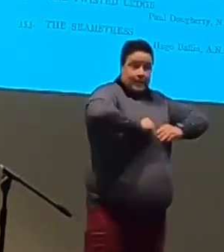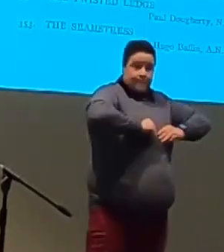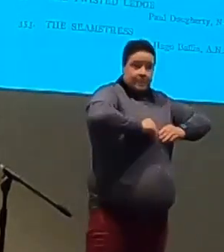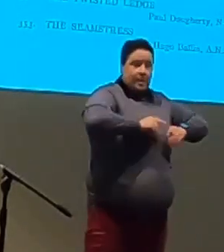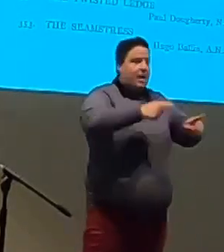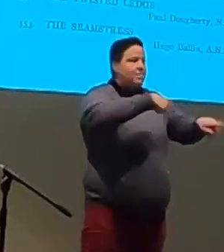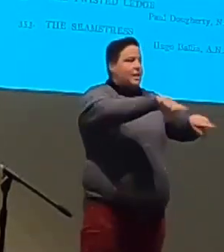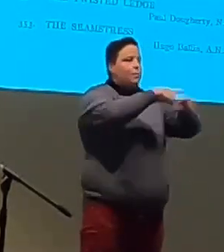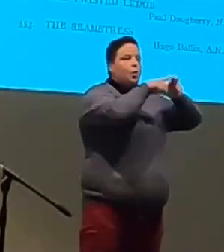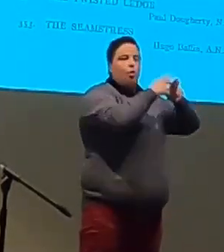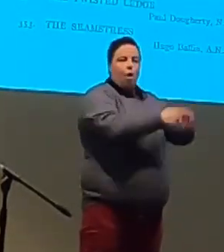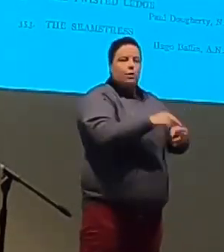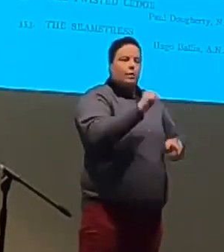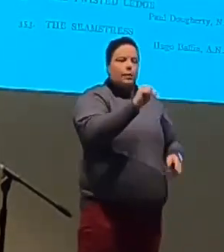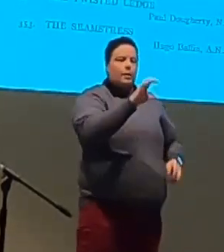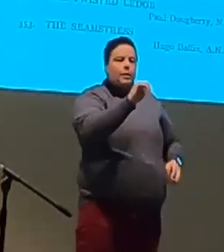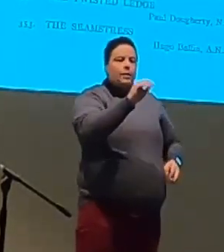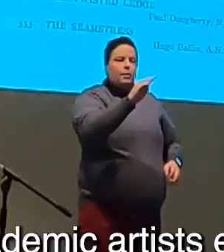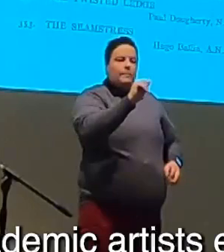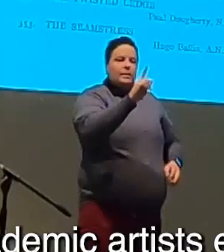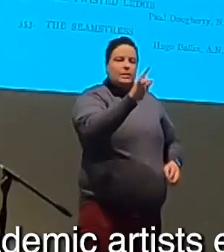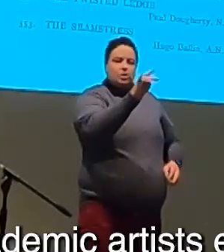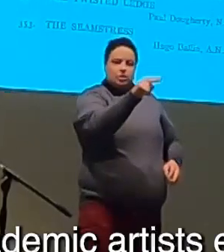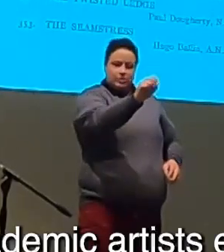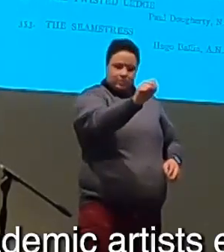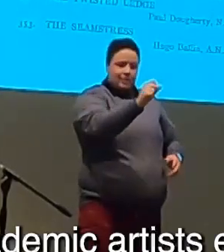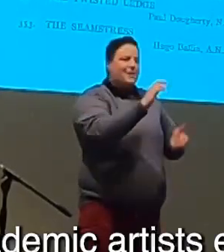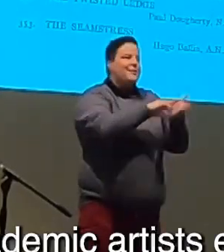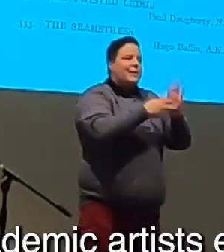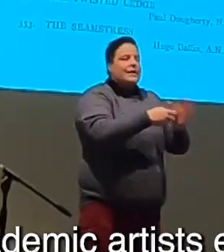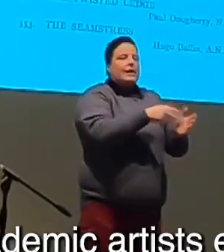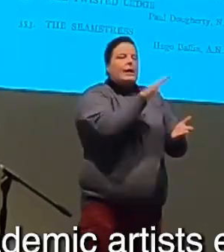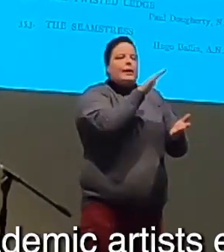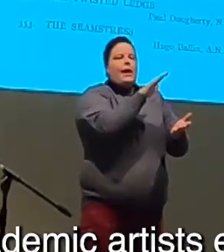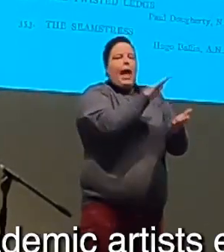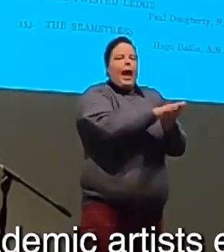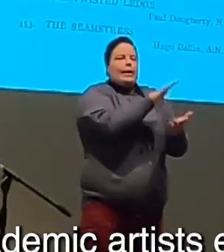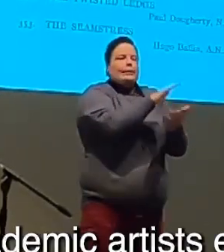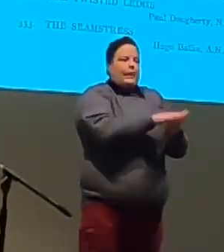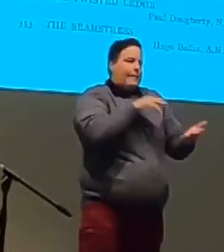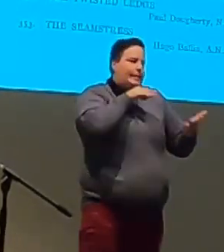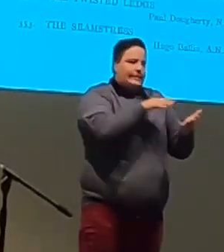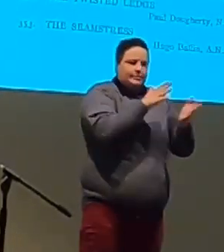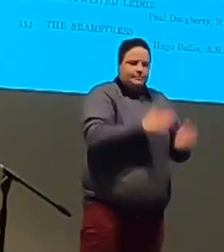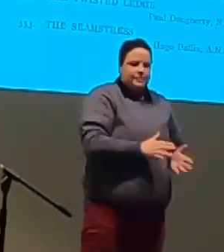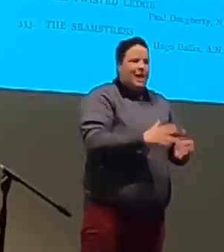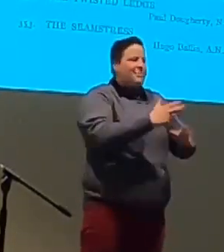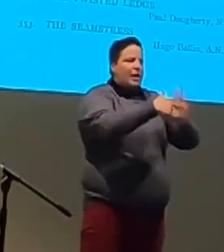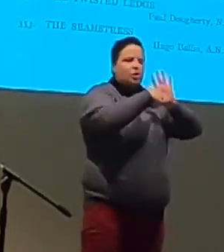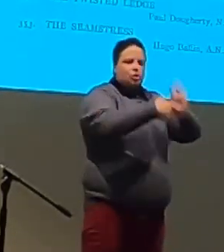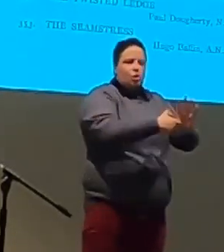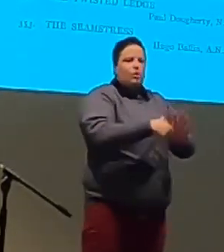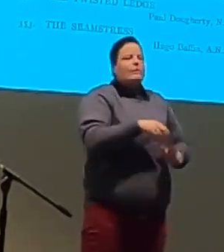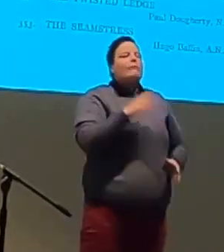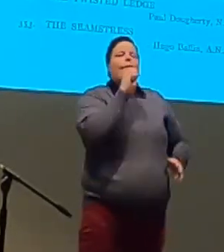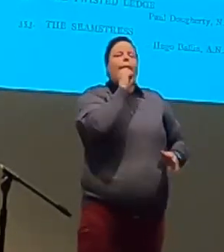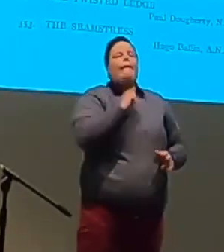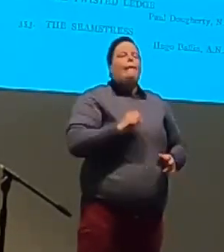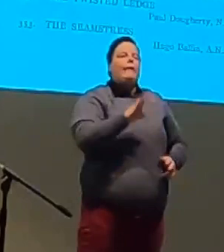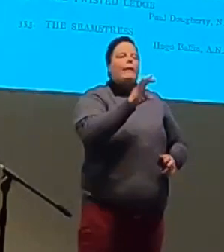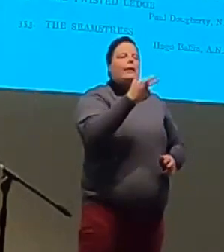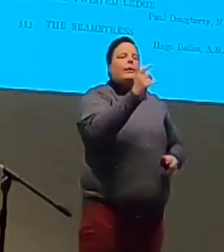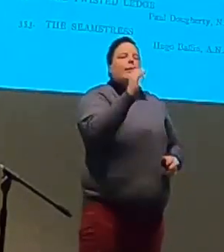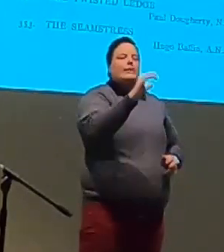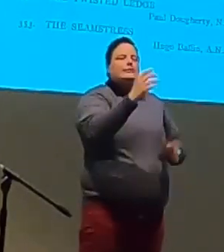as academicians. Academic artists essentially worked in a style that reflected classical art. It's